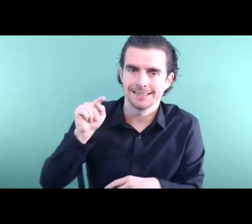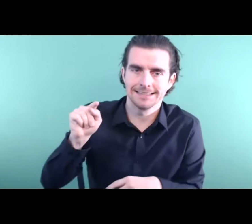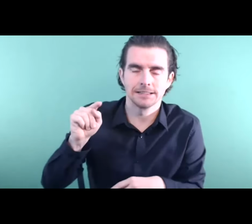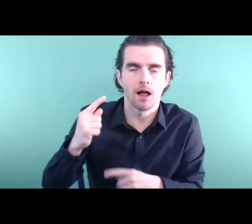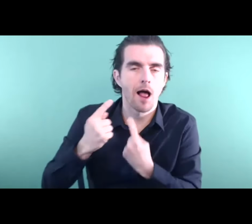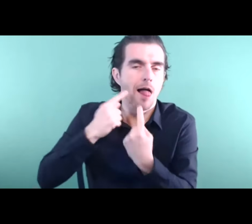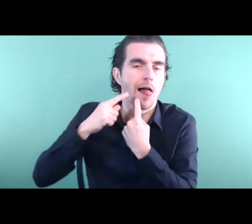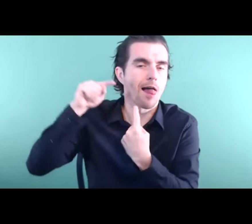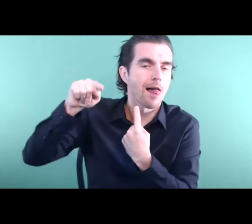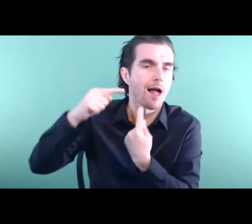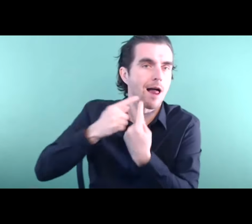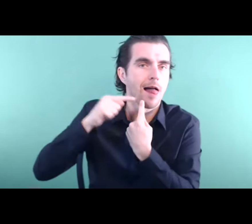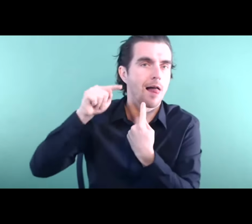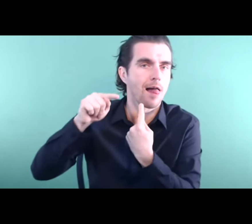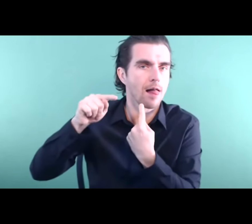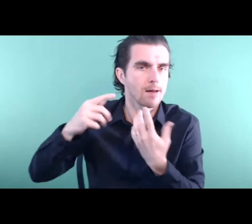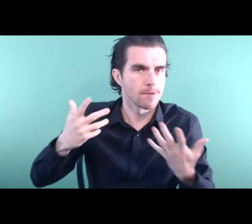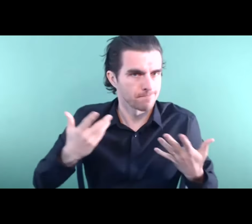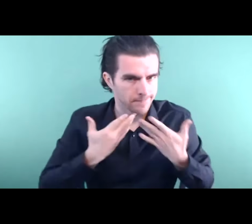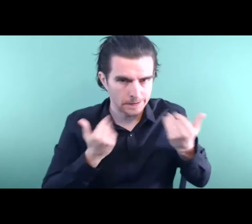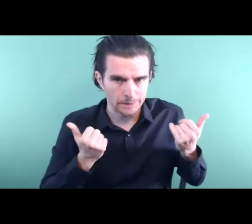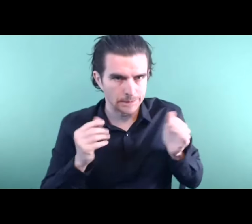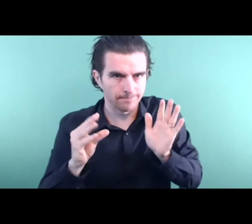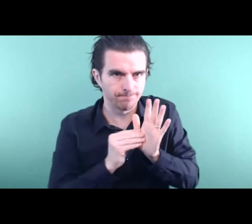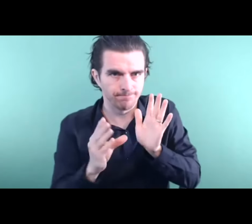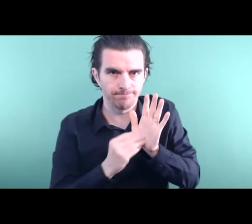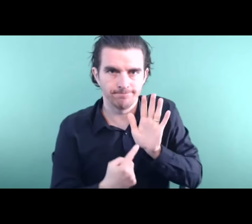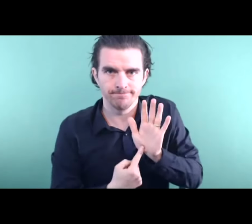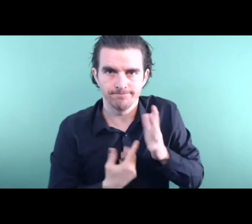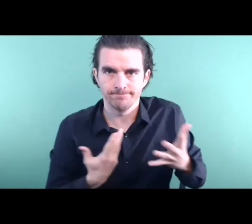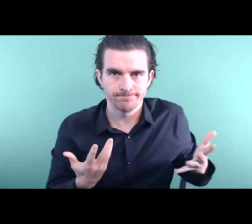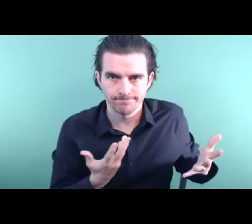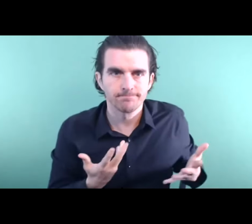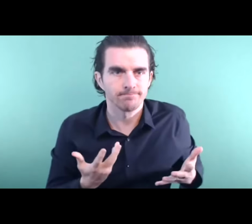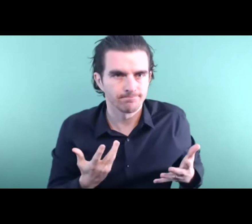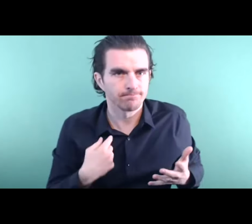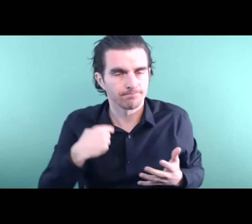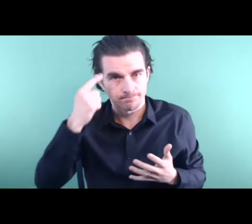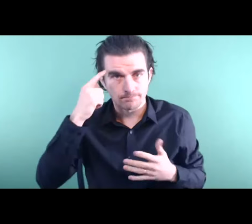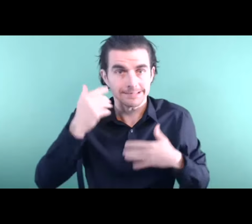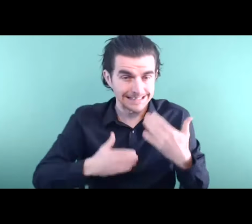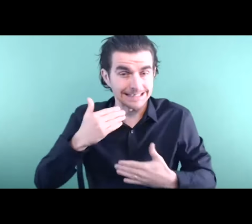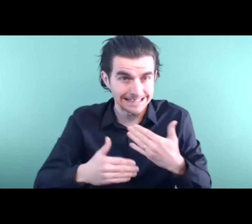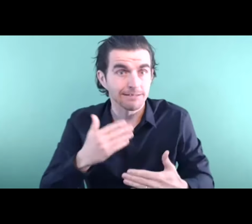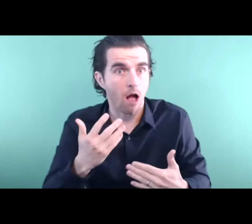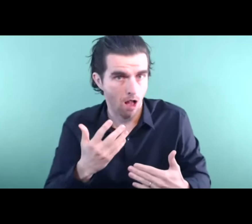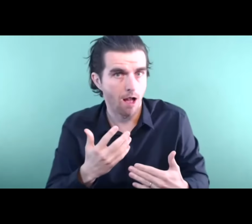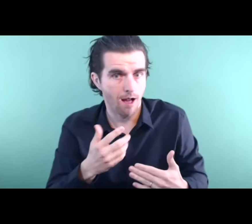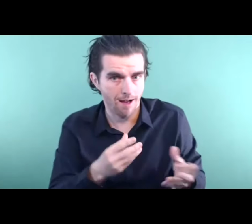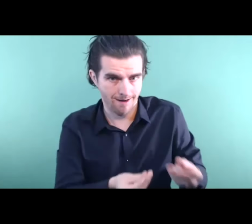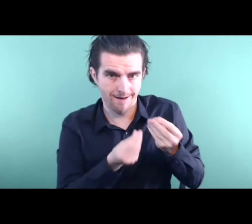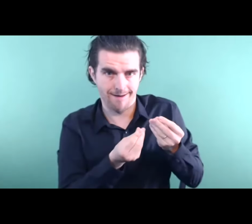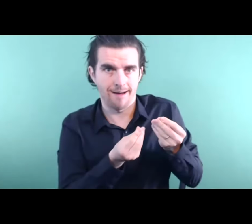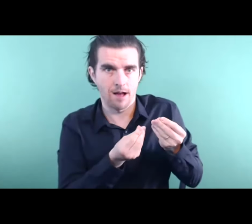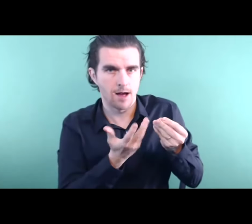data only in certain areas, we have only quantitative data, we don't have the analysis of the data, we don't